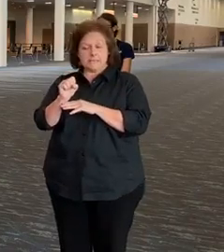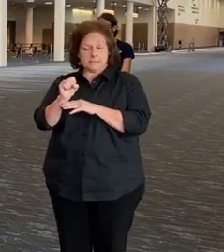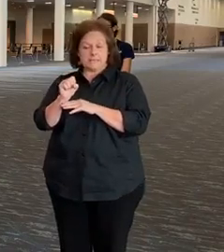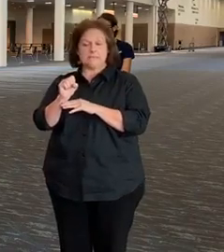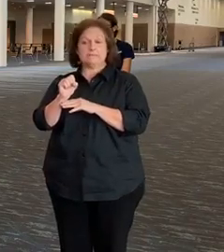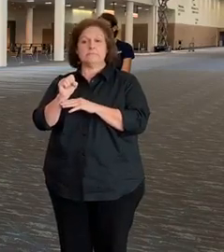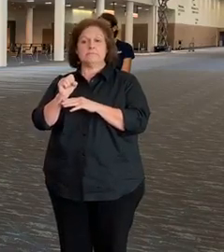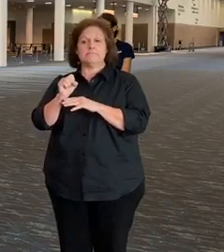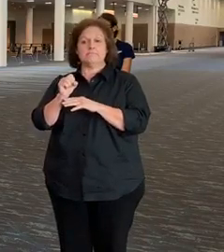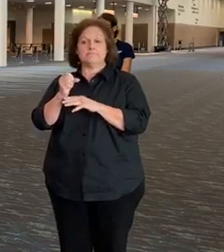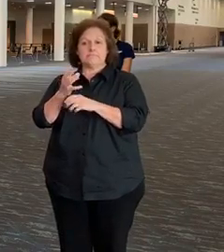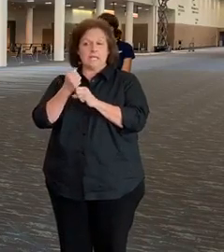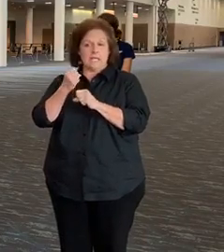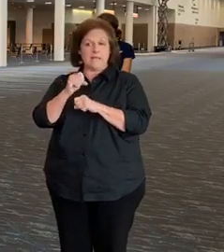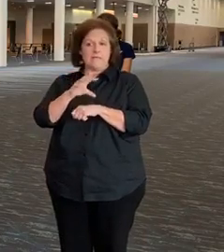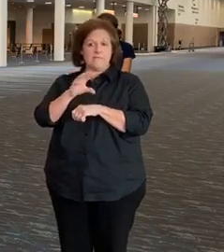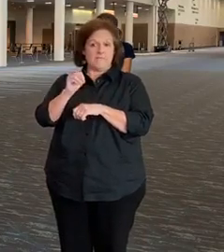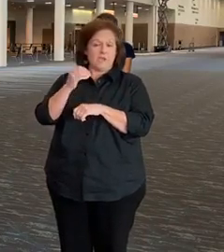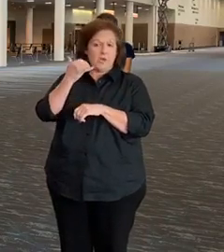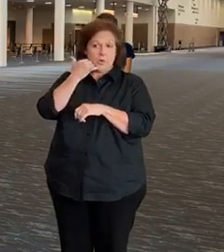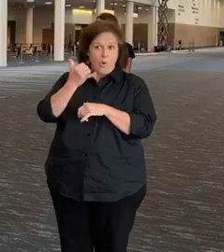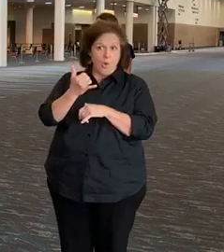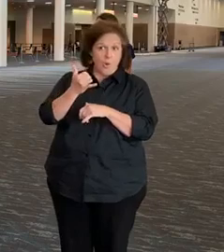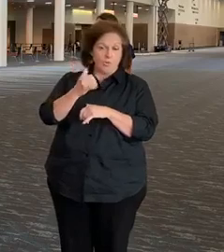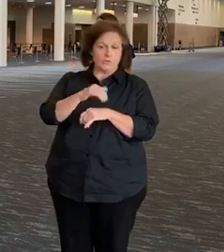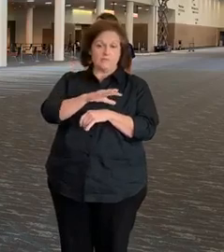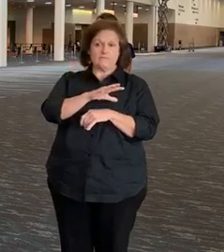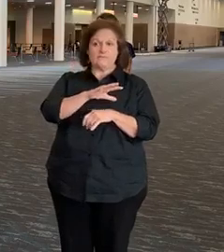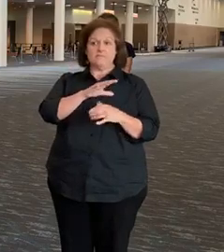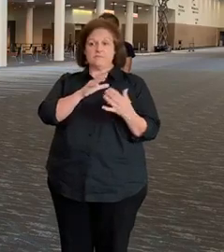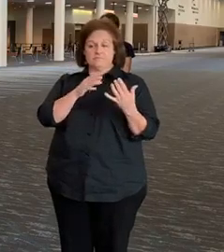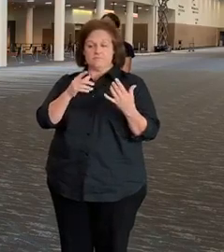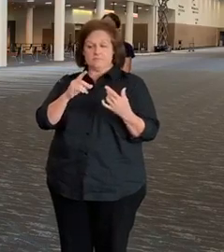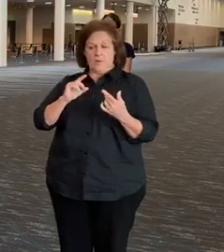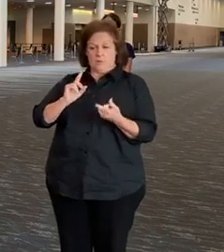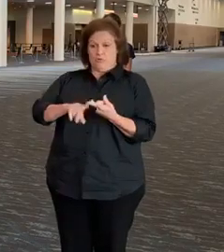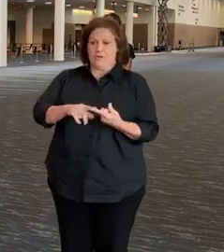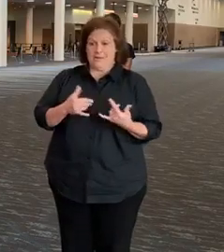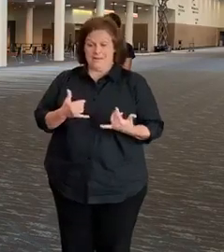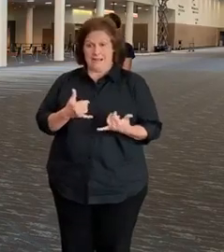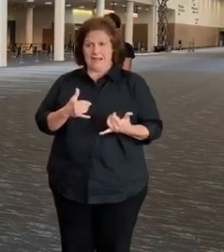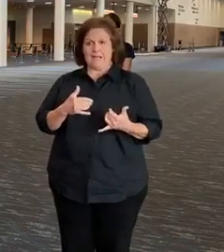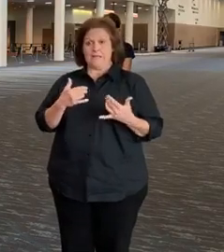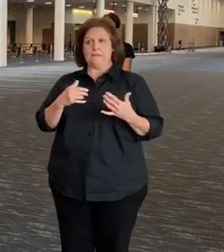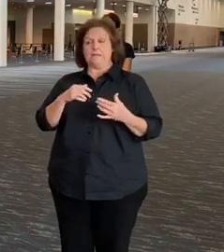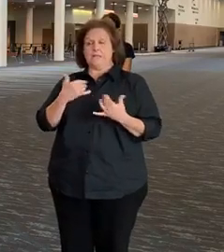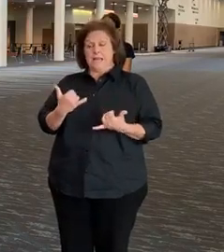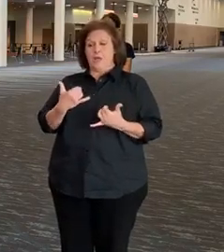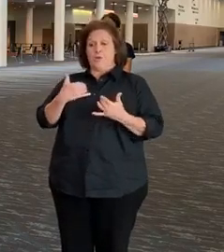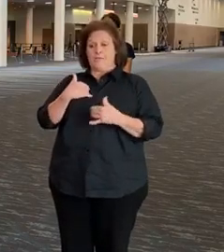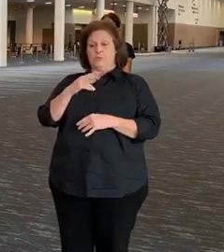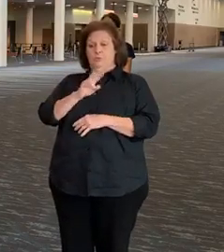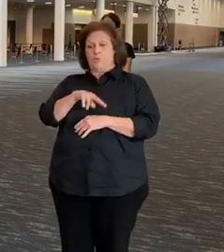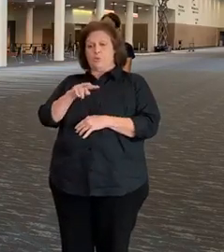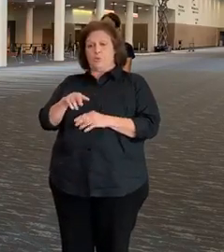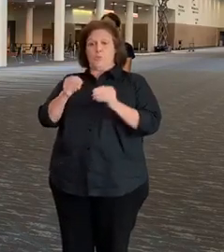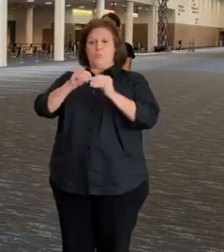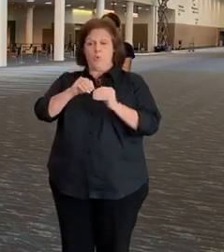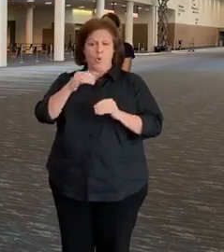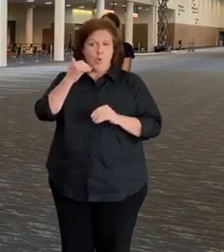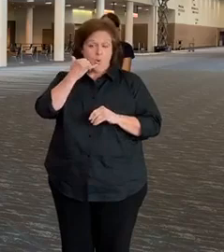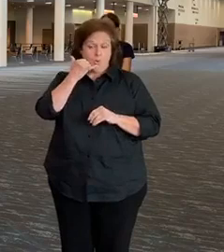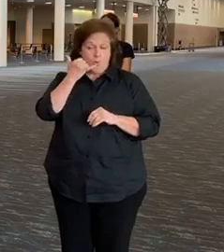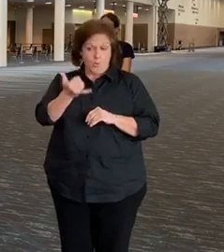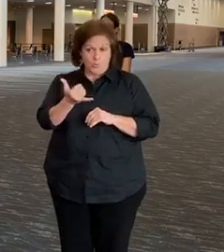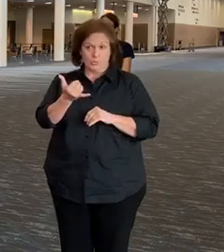calls from August the 28th through the 30th, but as of now, there are an additional 22 calls that we've